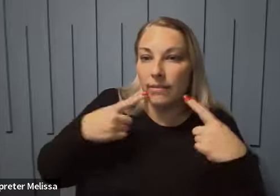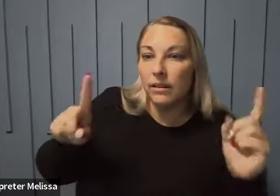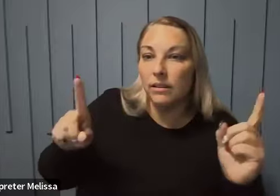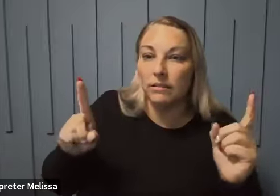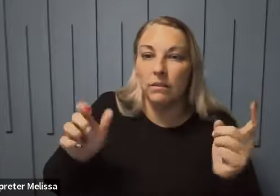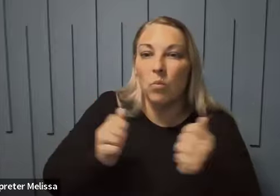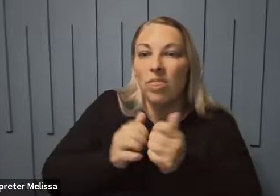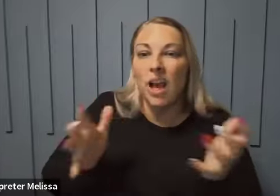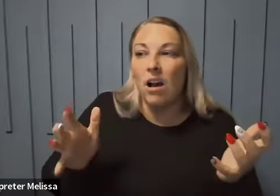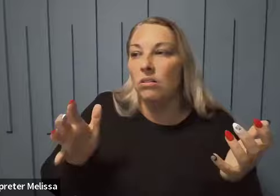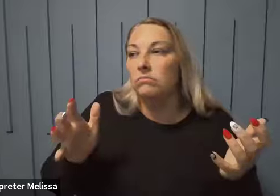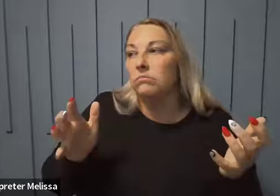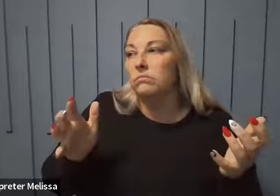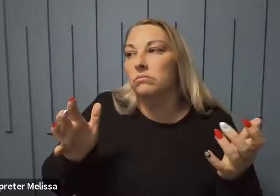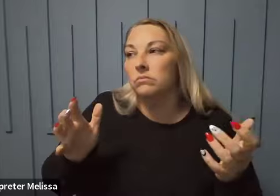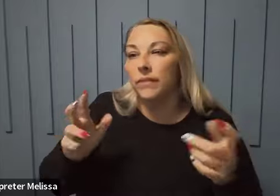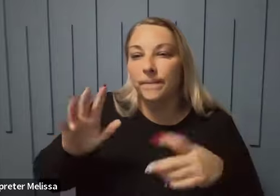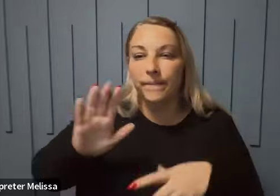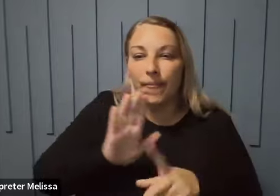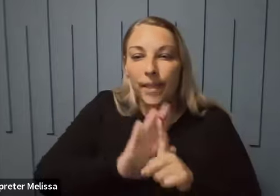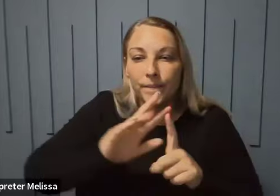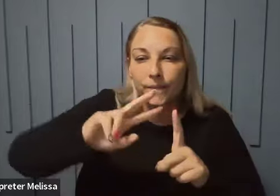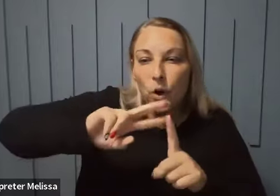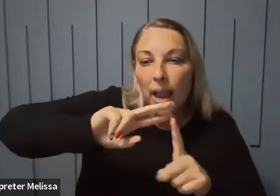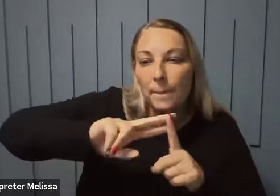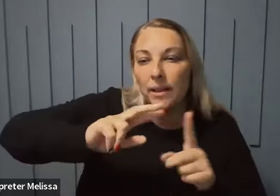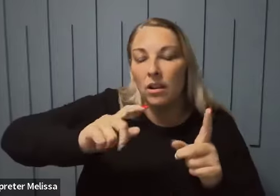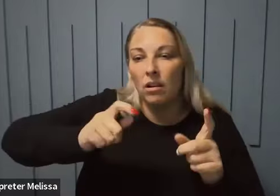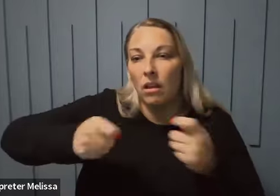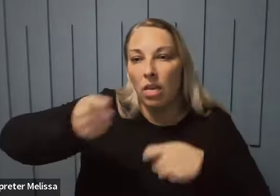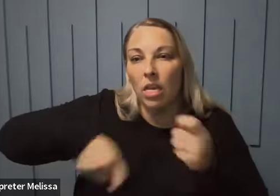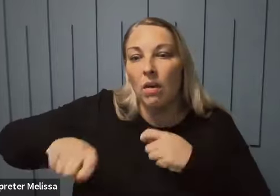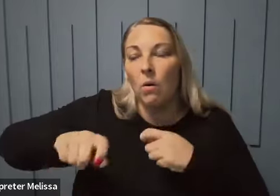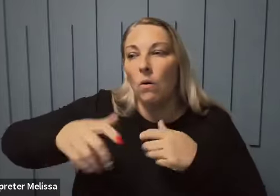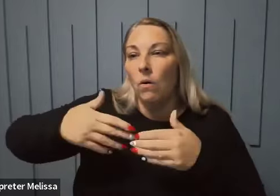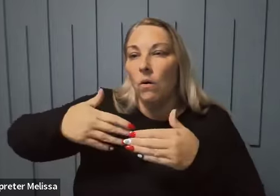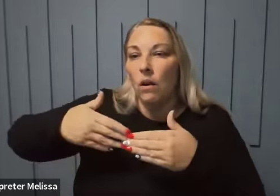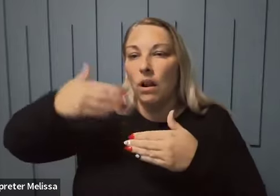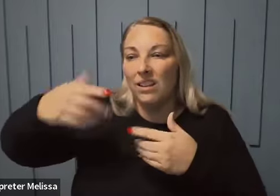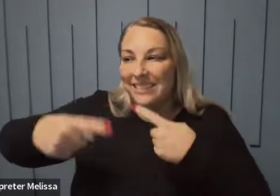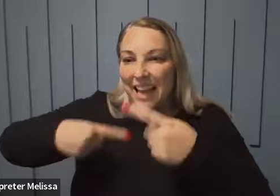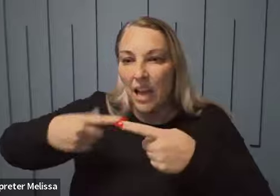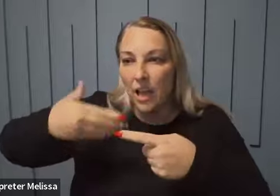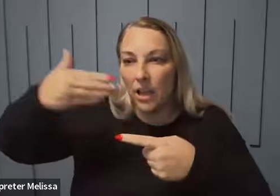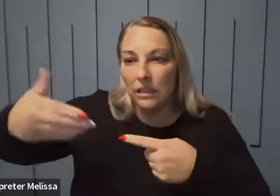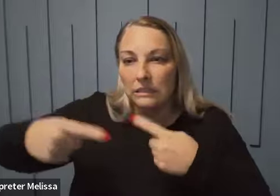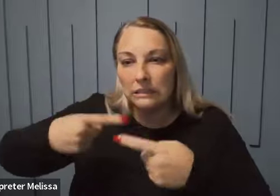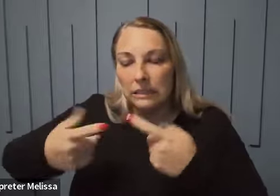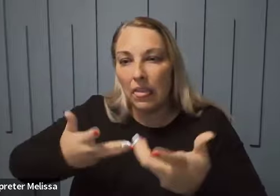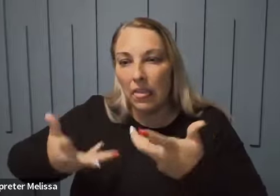and feeling stressed about not knowing the next sign